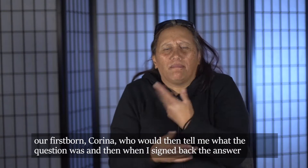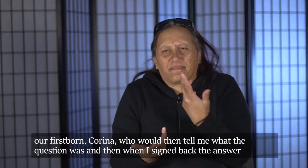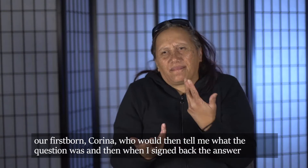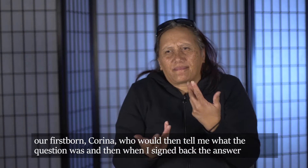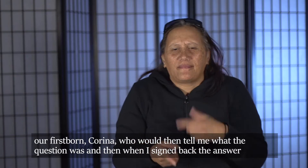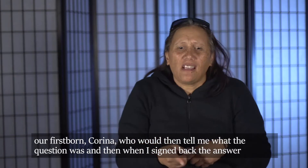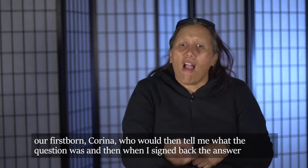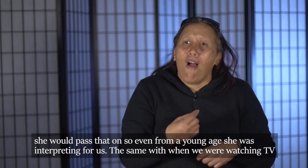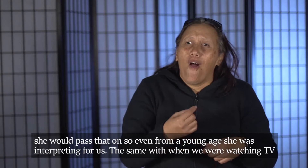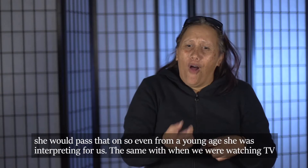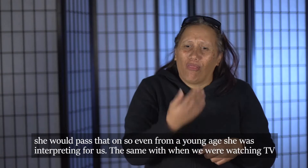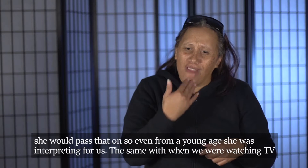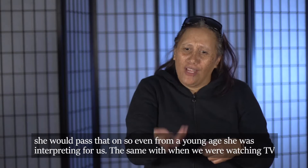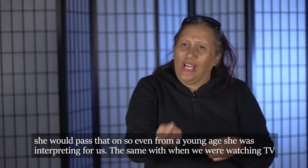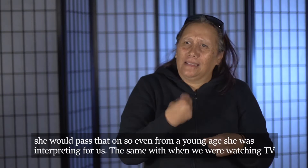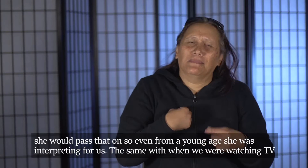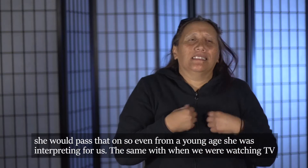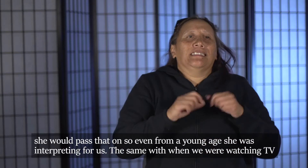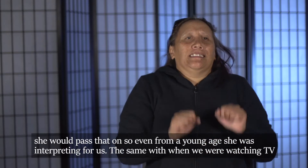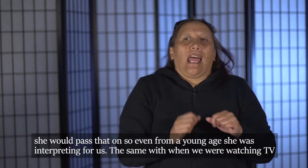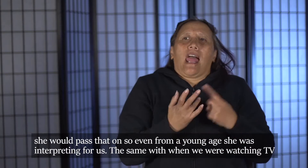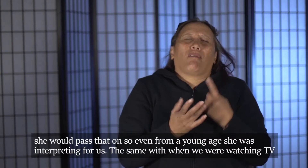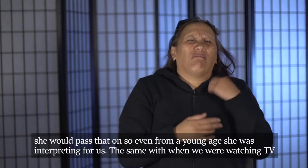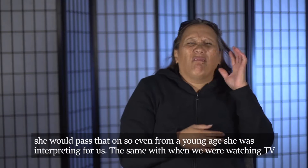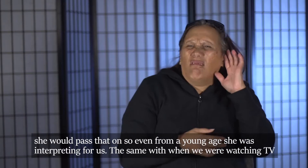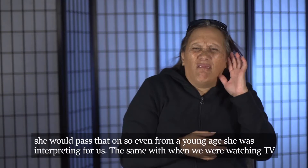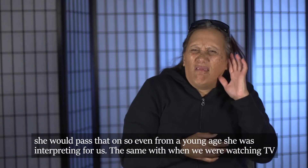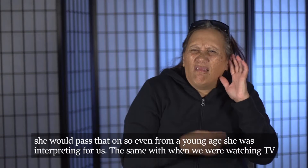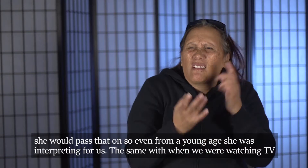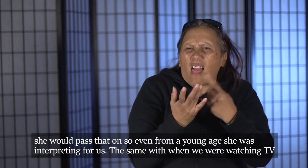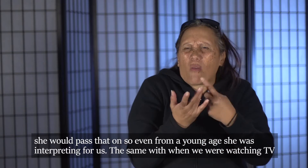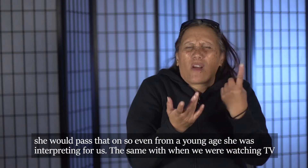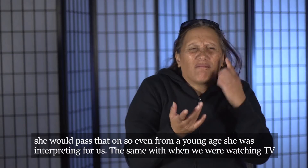back the answer, she would pass that on. So even from a young age, she was